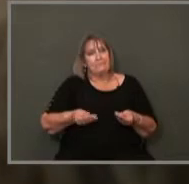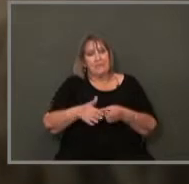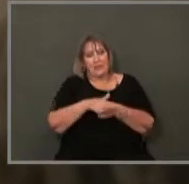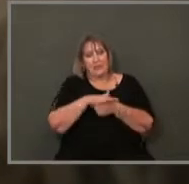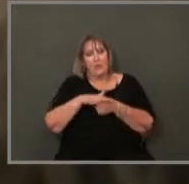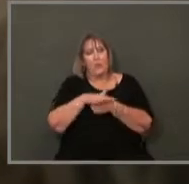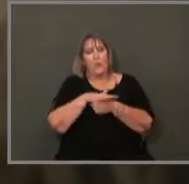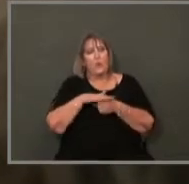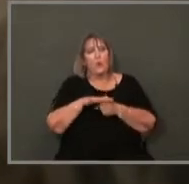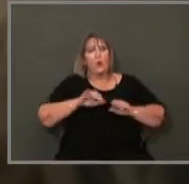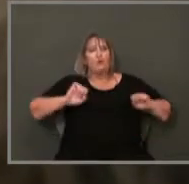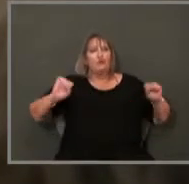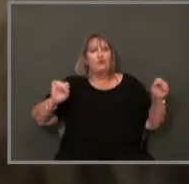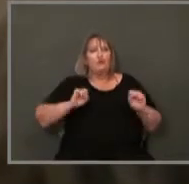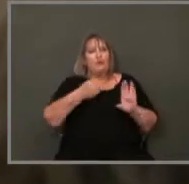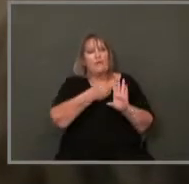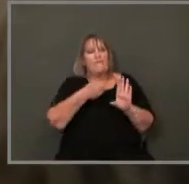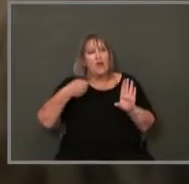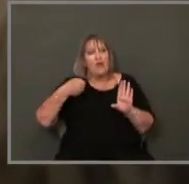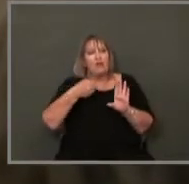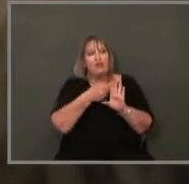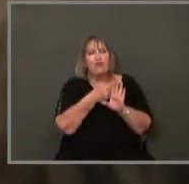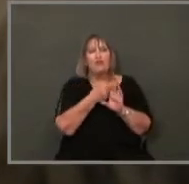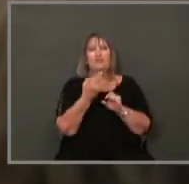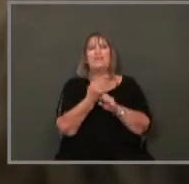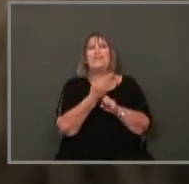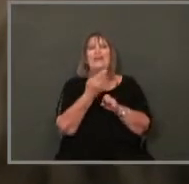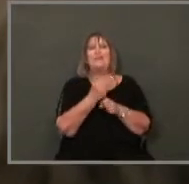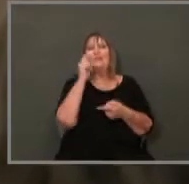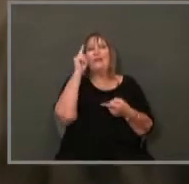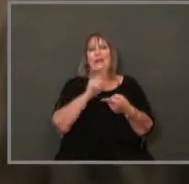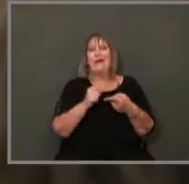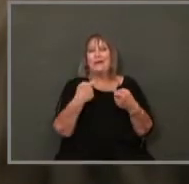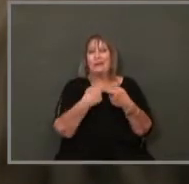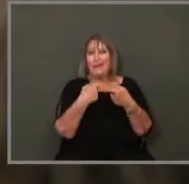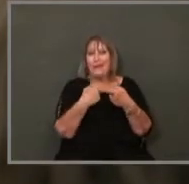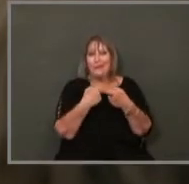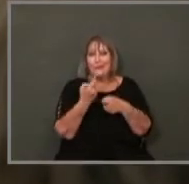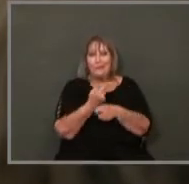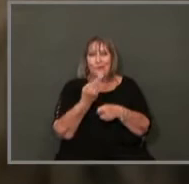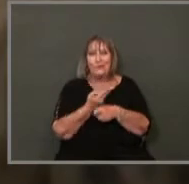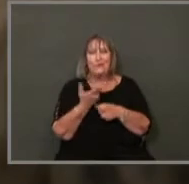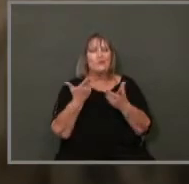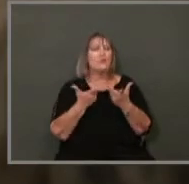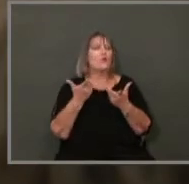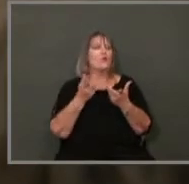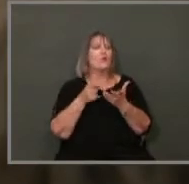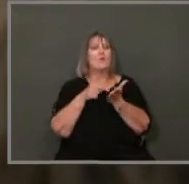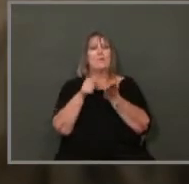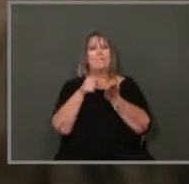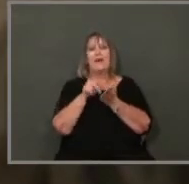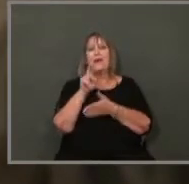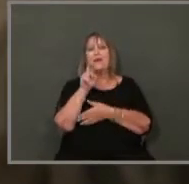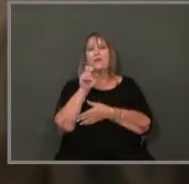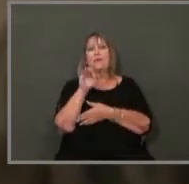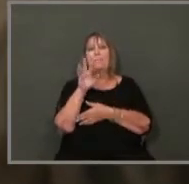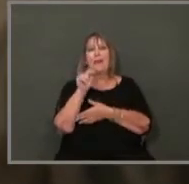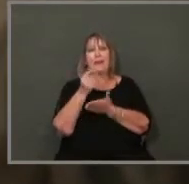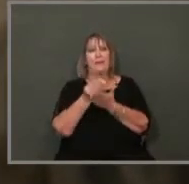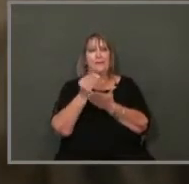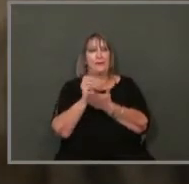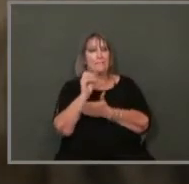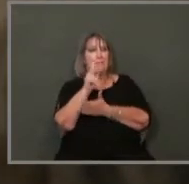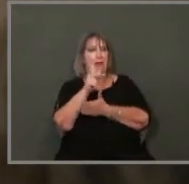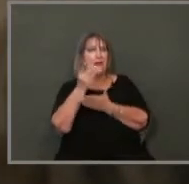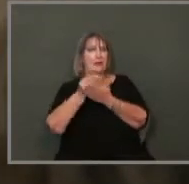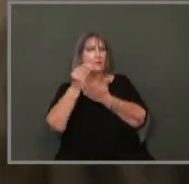refrigerators and whatever that consume less energy, or if we can do rebates for solar energy, or something a little bit